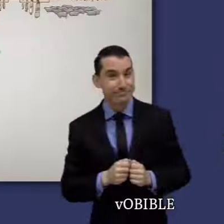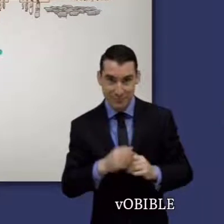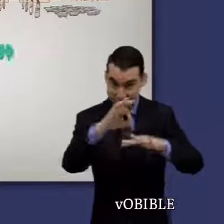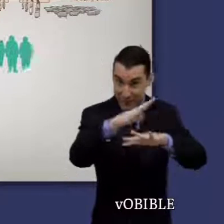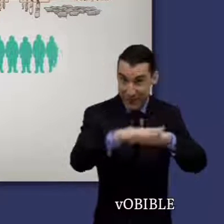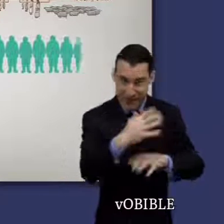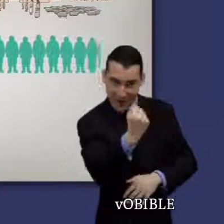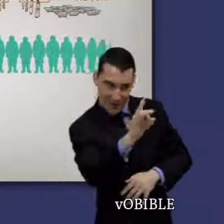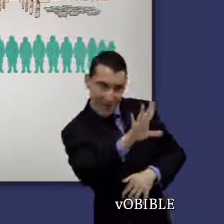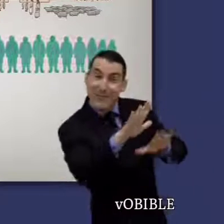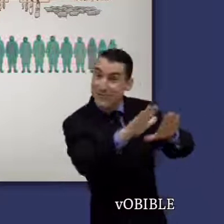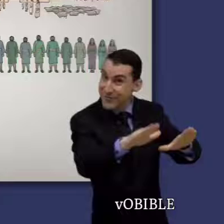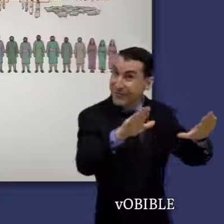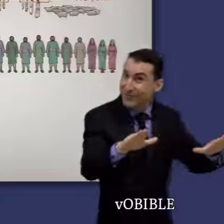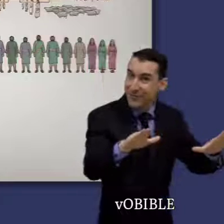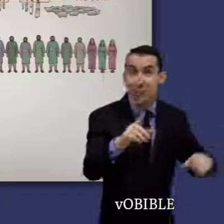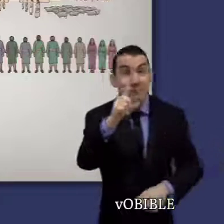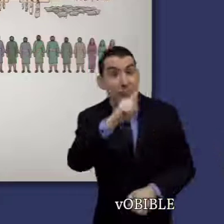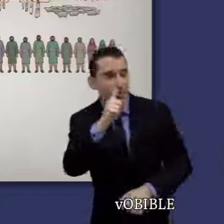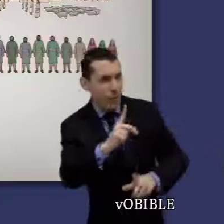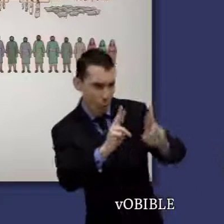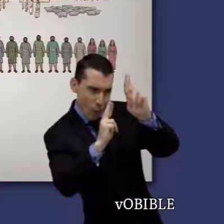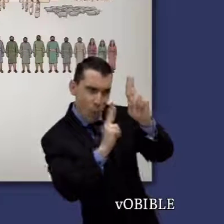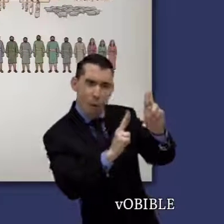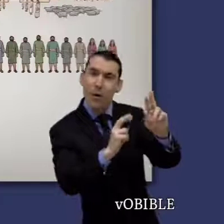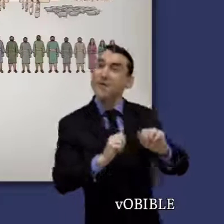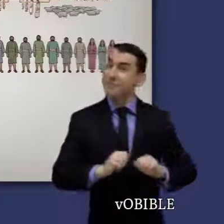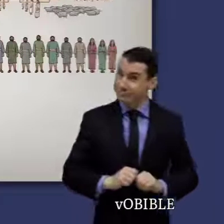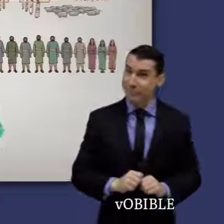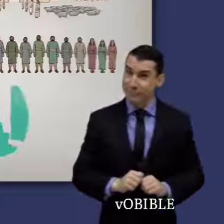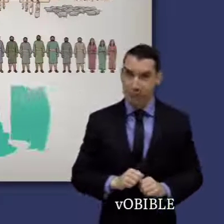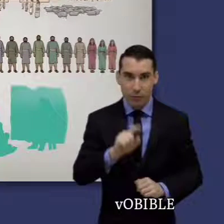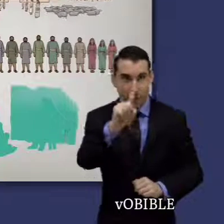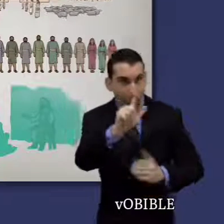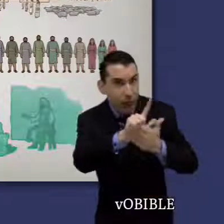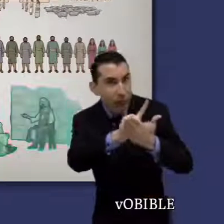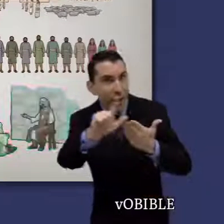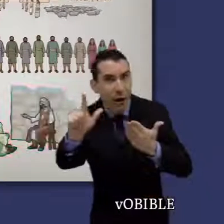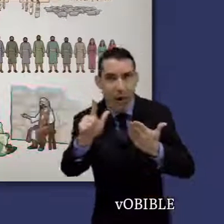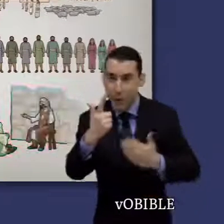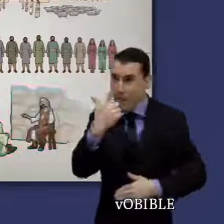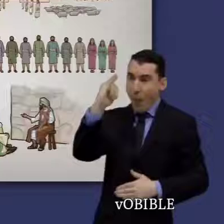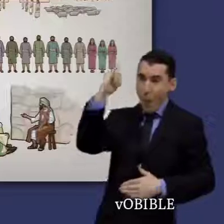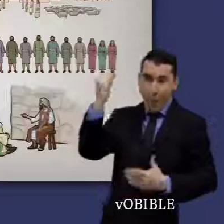livestock. He and his wife had 10 children, and he was highly respected in his